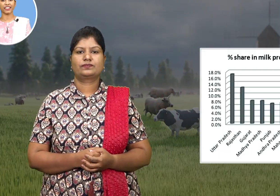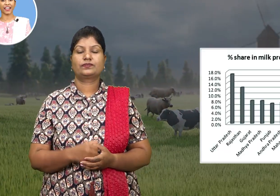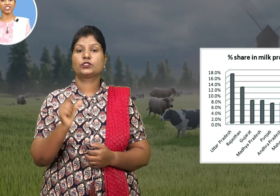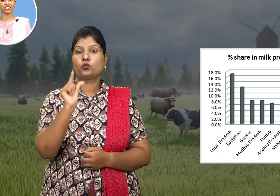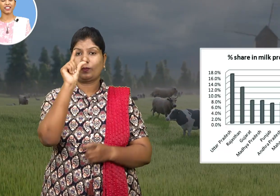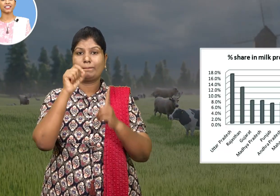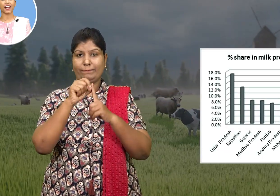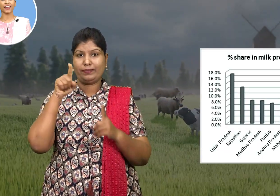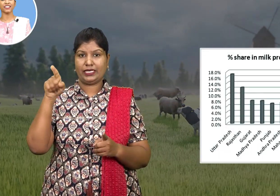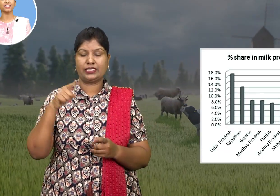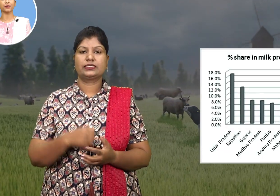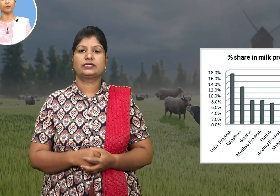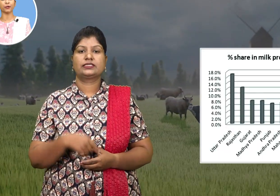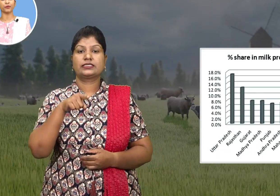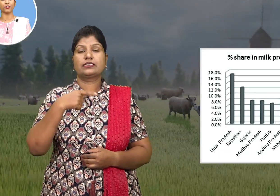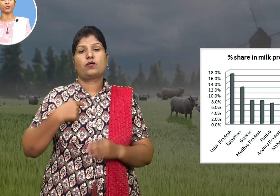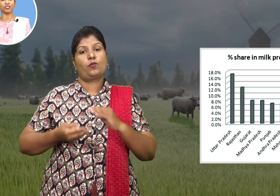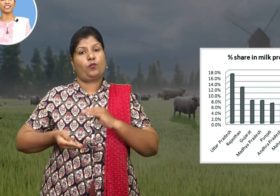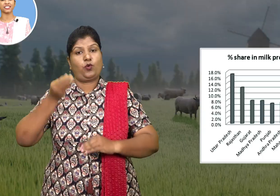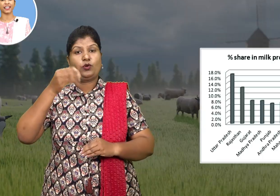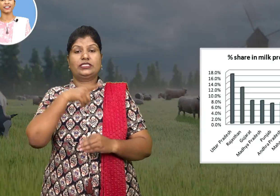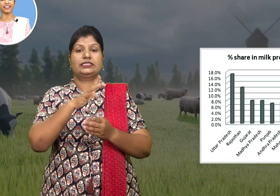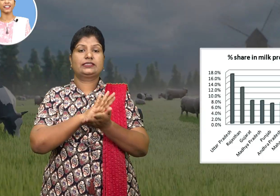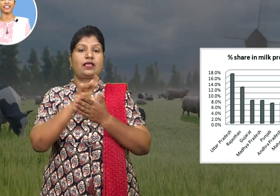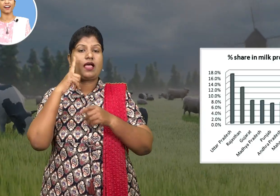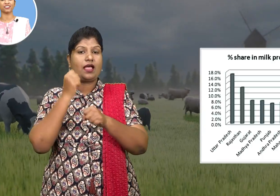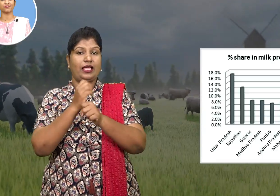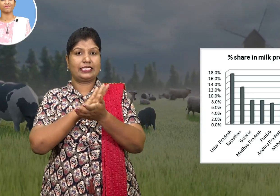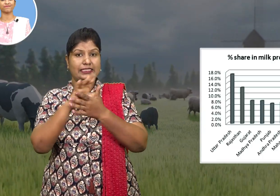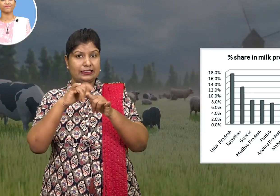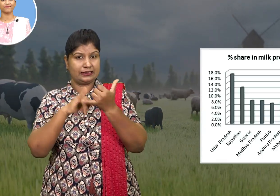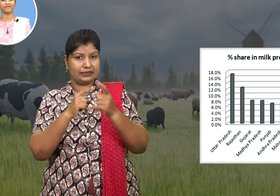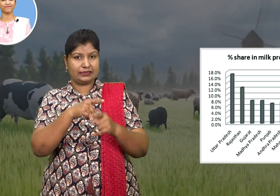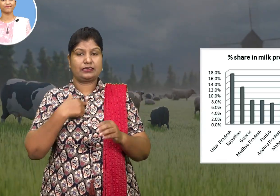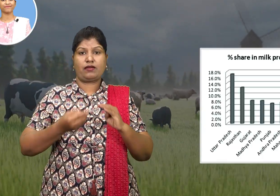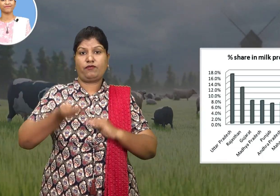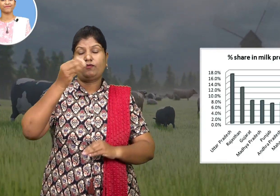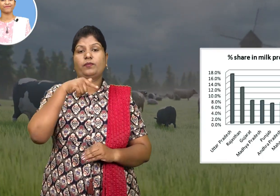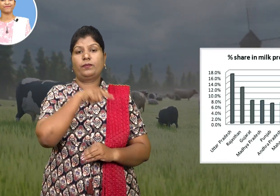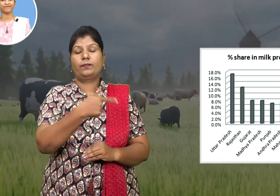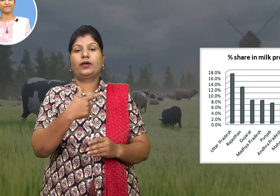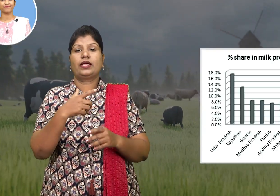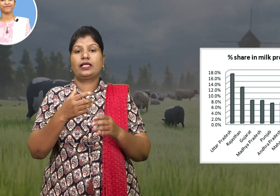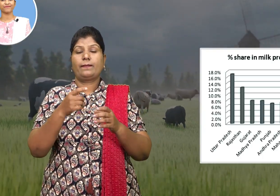Uttar Pradesh is the highest milk producing state in India.